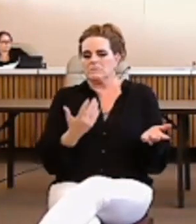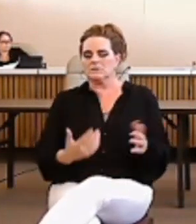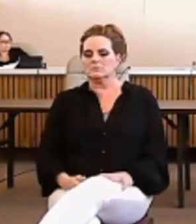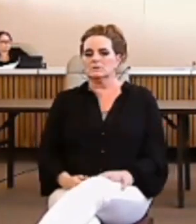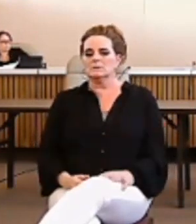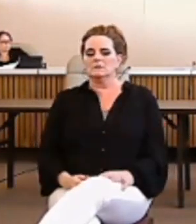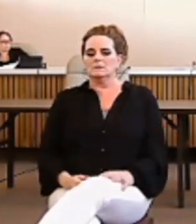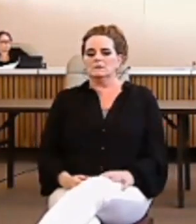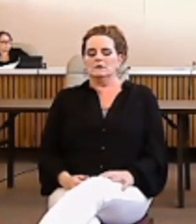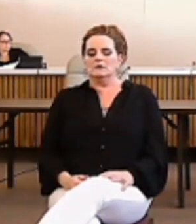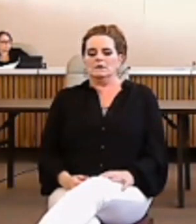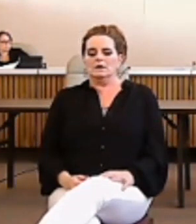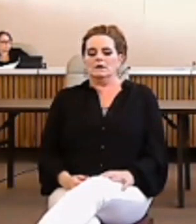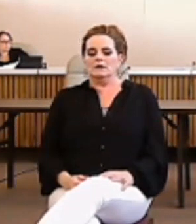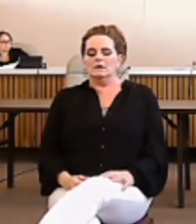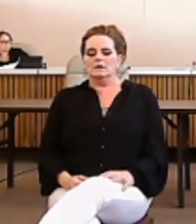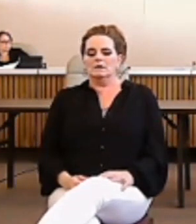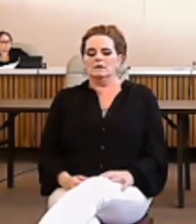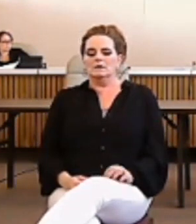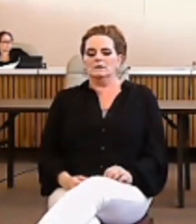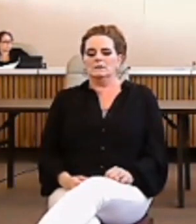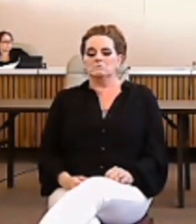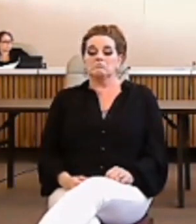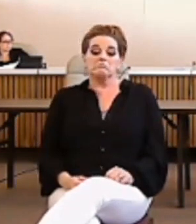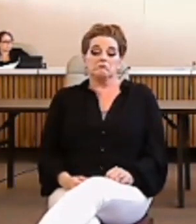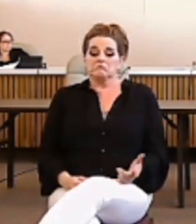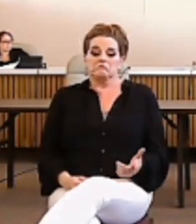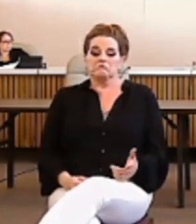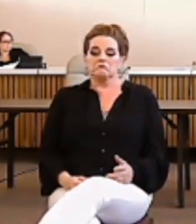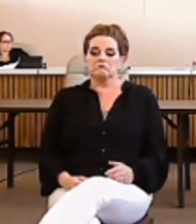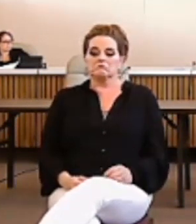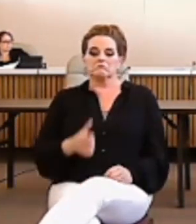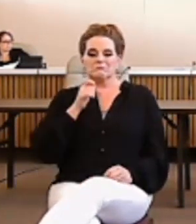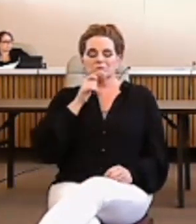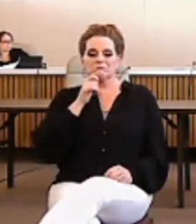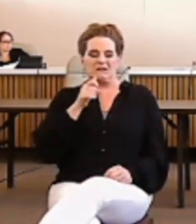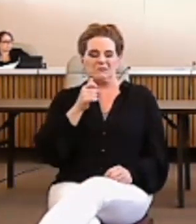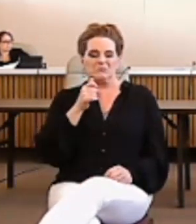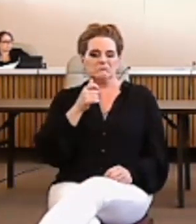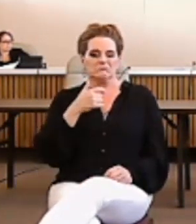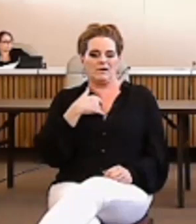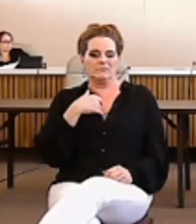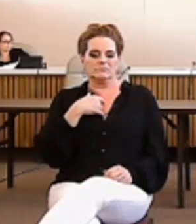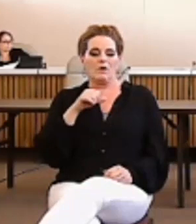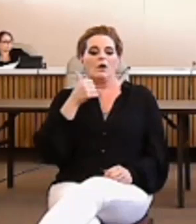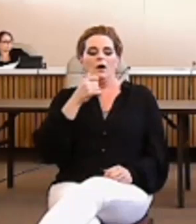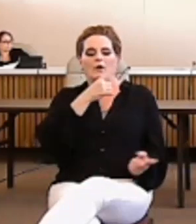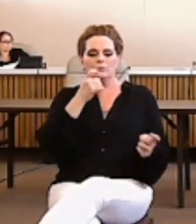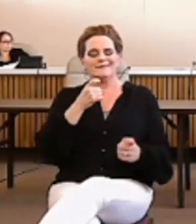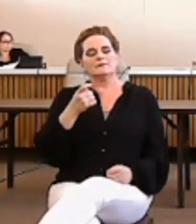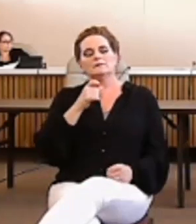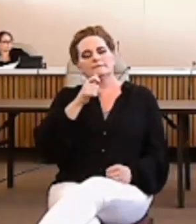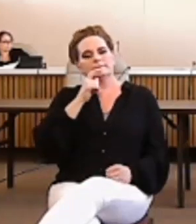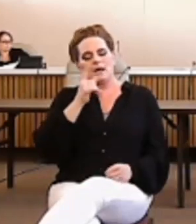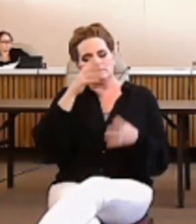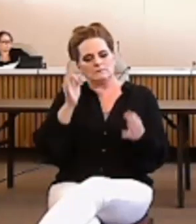we've raised previously. I don't see any additional questions. We will not be deciding on this tonight because, as you know, we have to